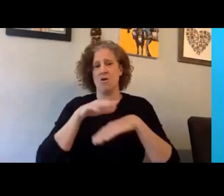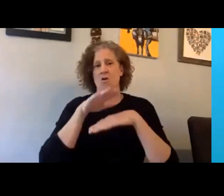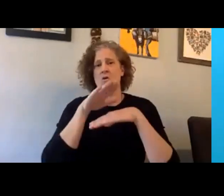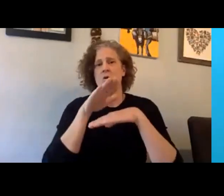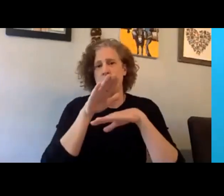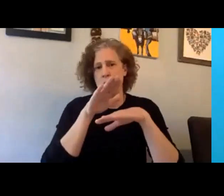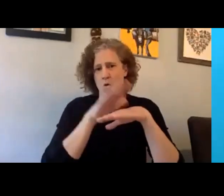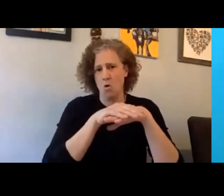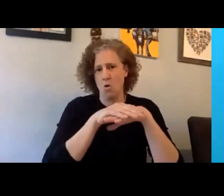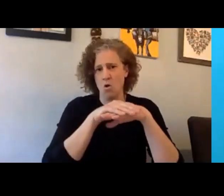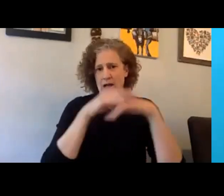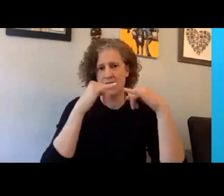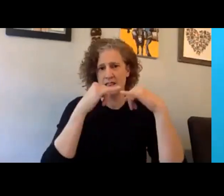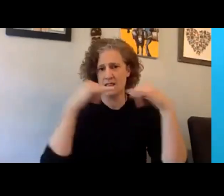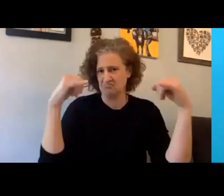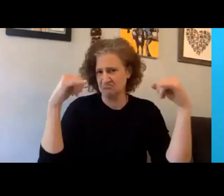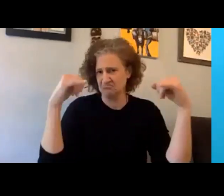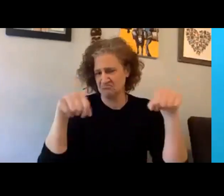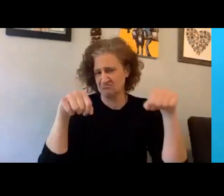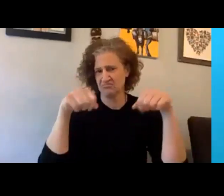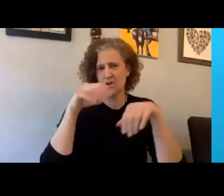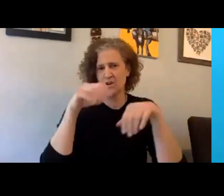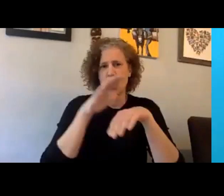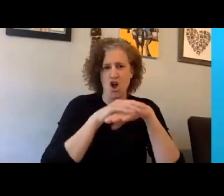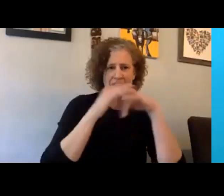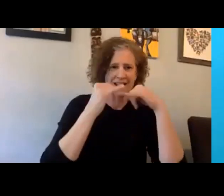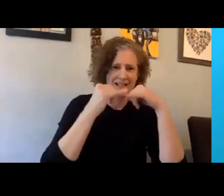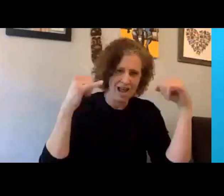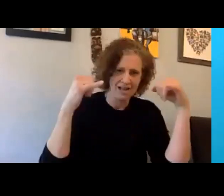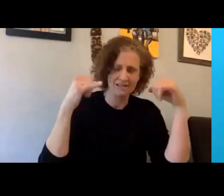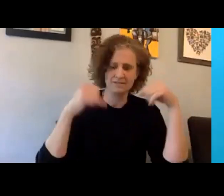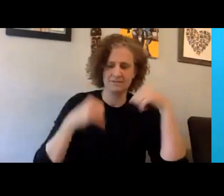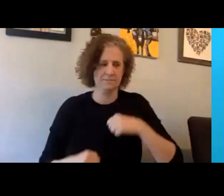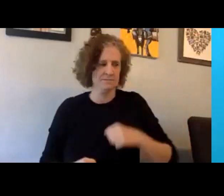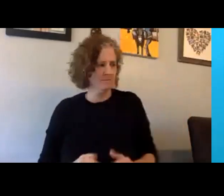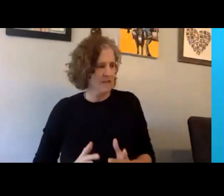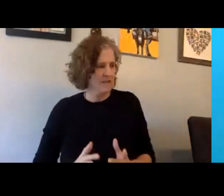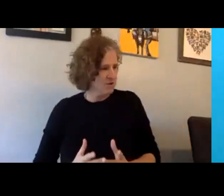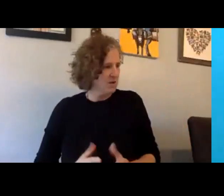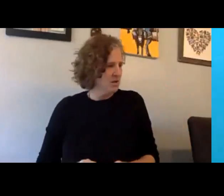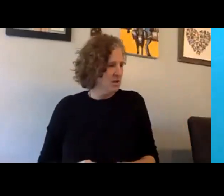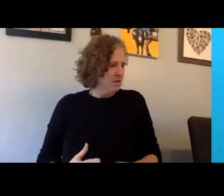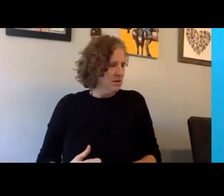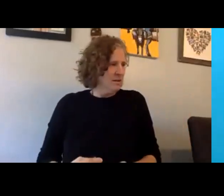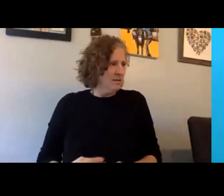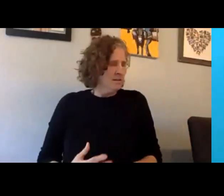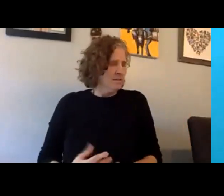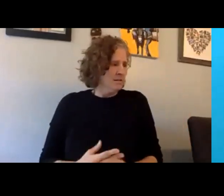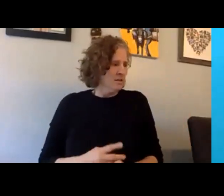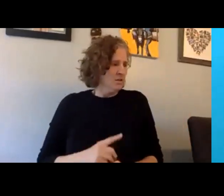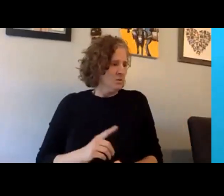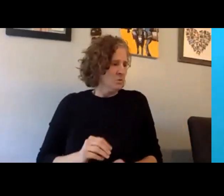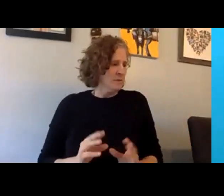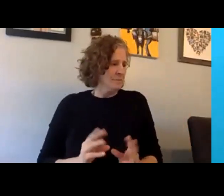school. Some people are signing online. You could do that, online.